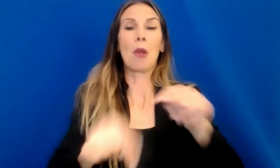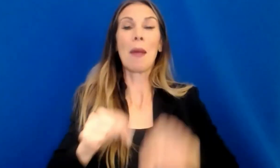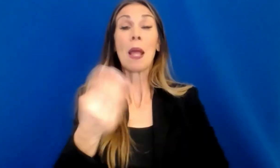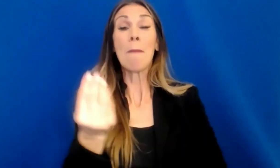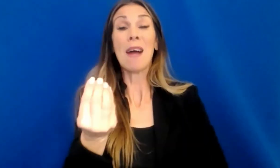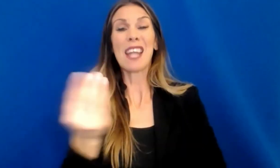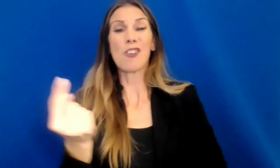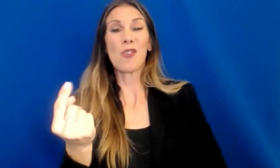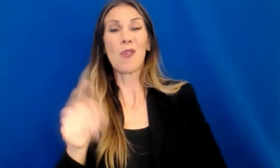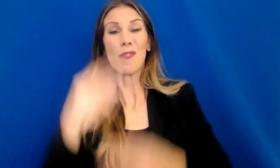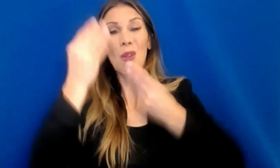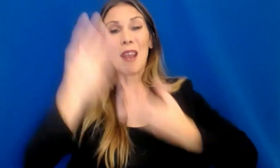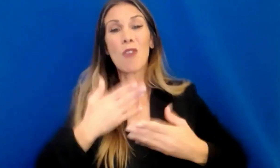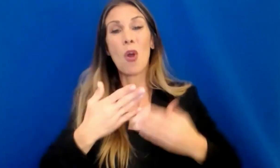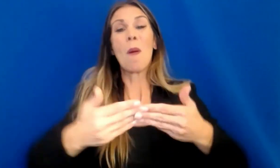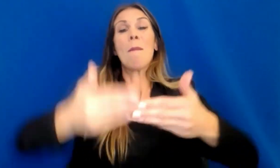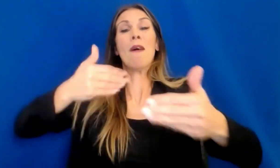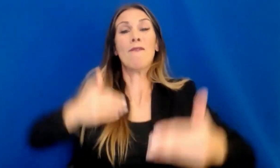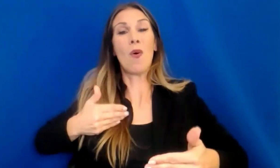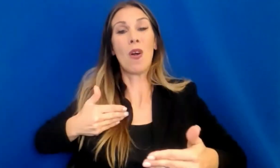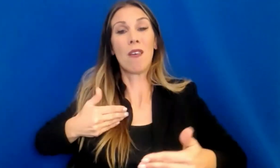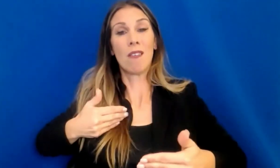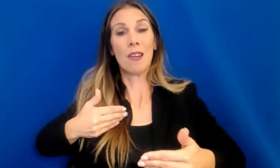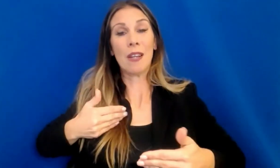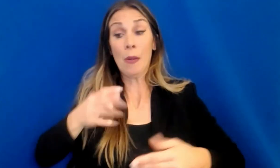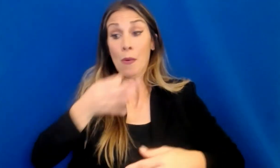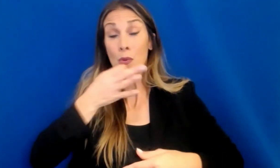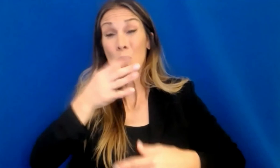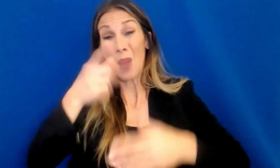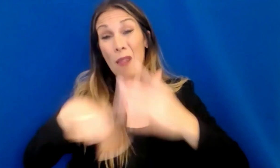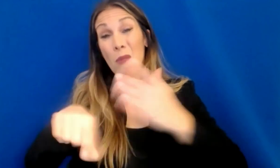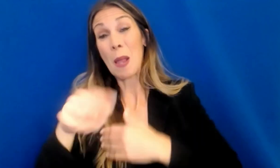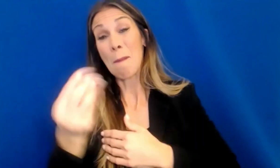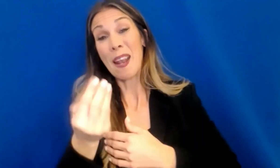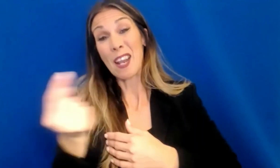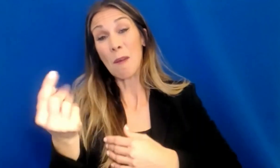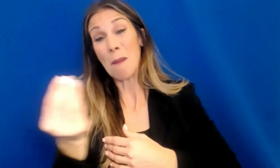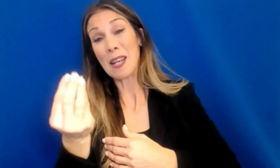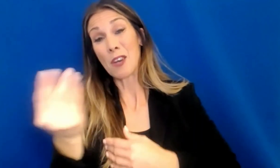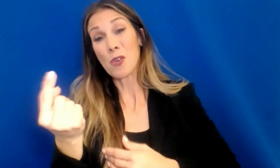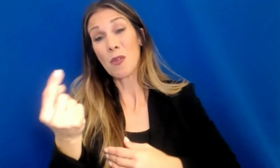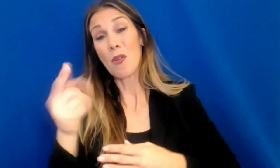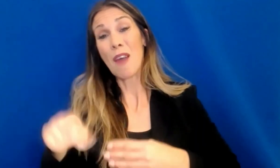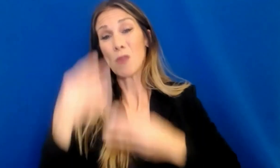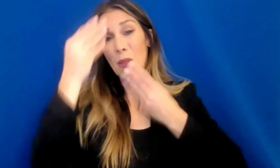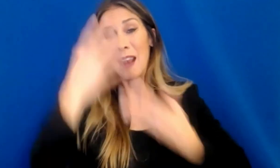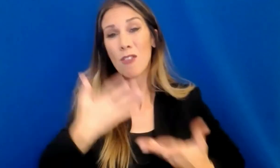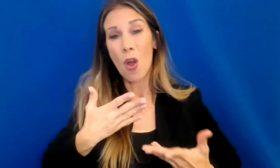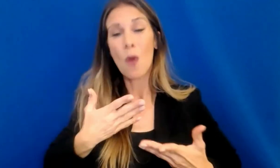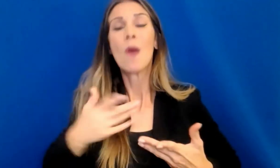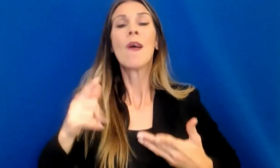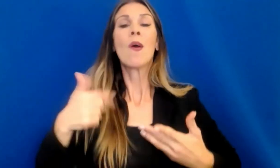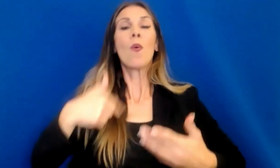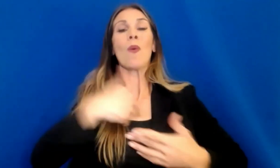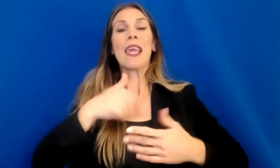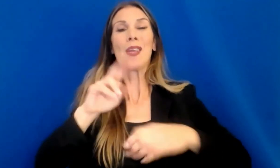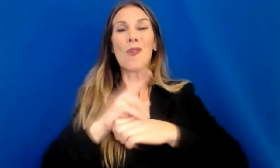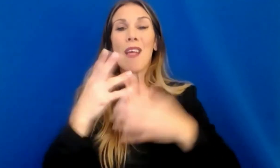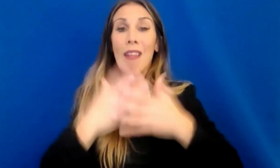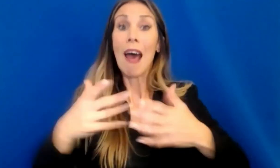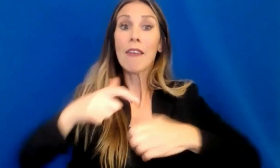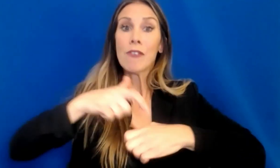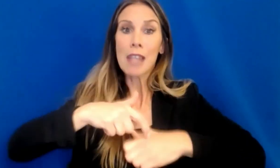time where we have open slots, because we spent quite a bit of time. We added a little